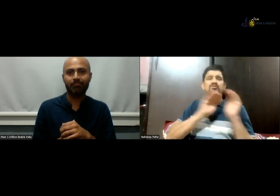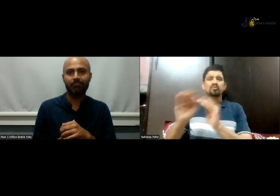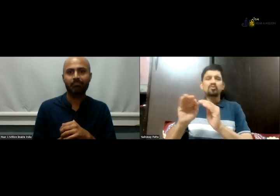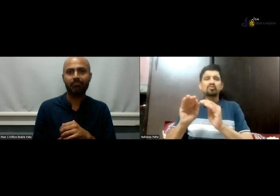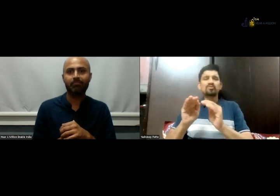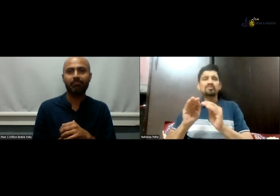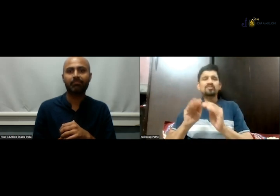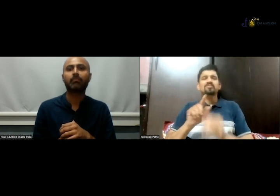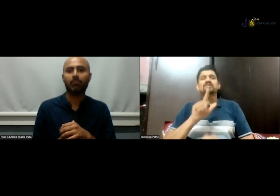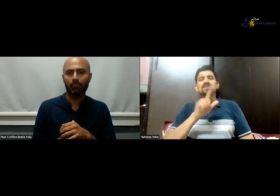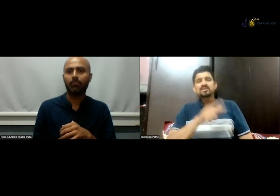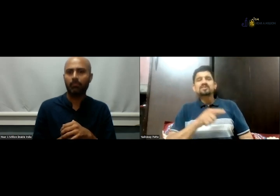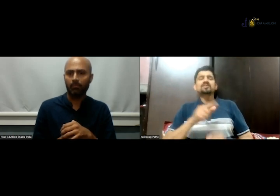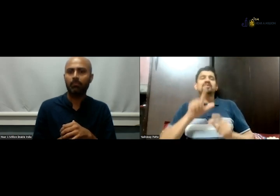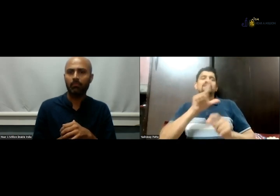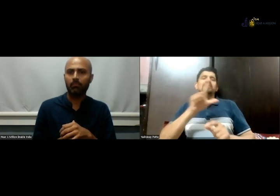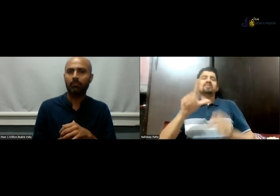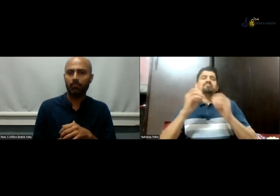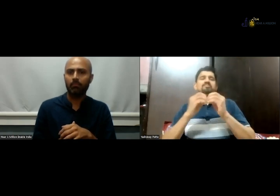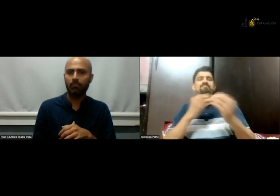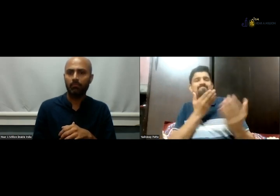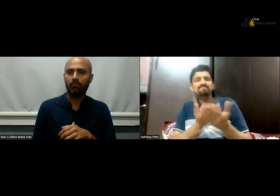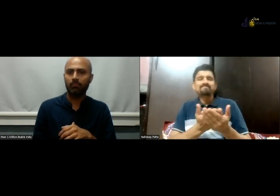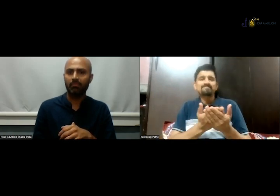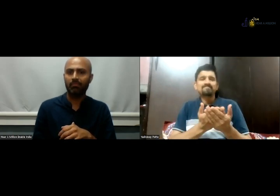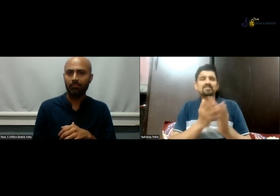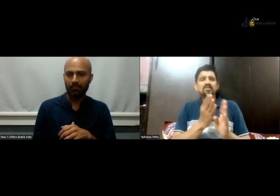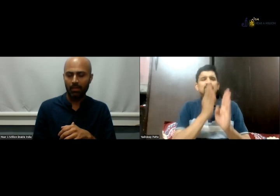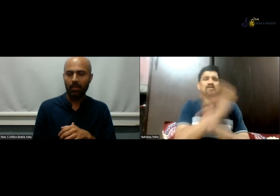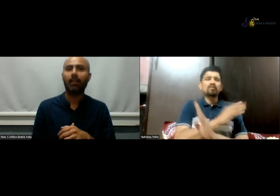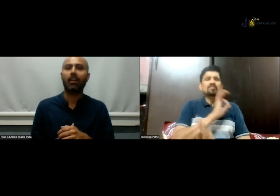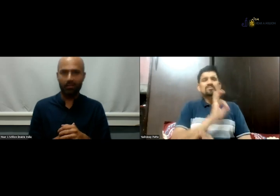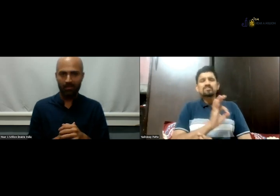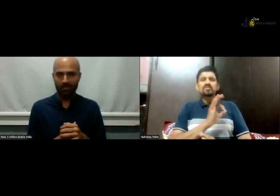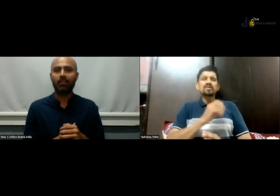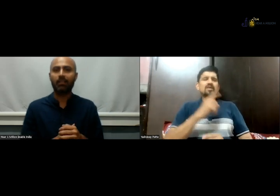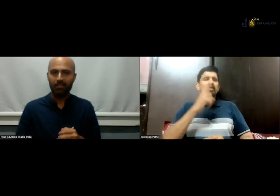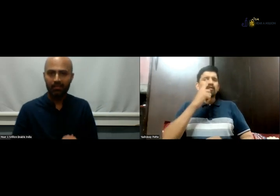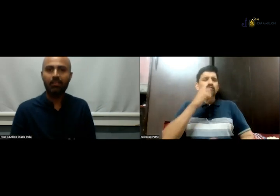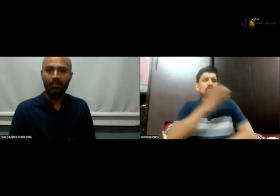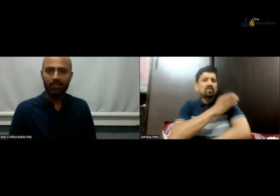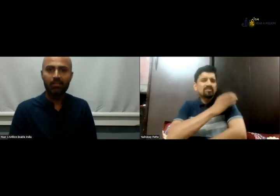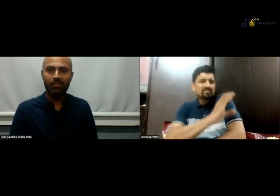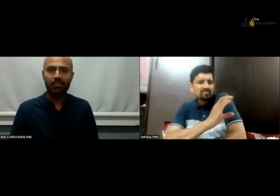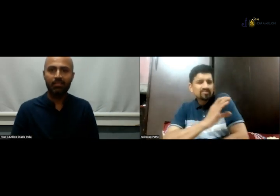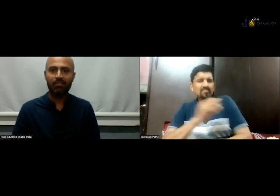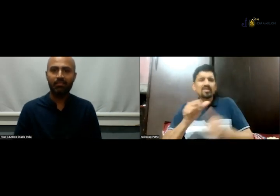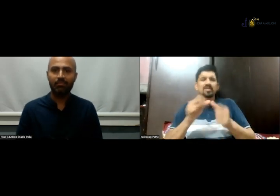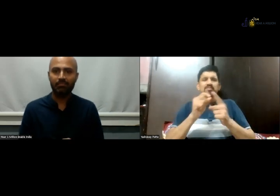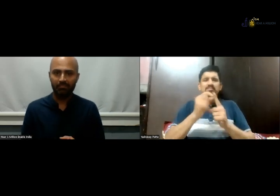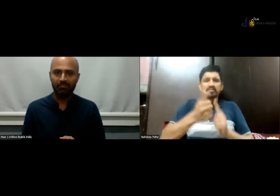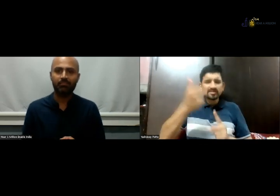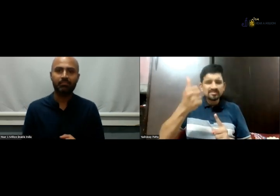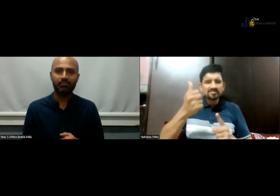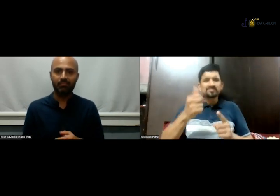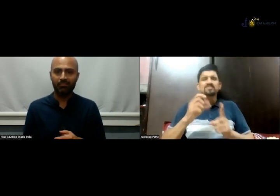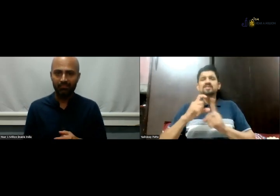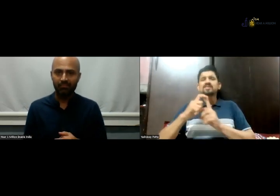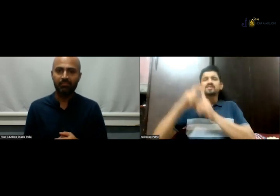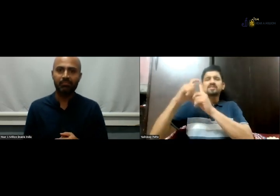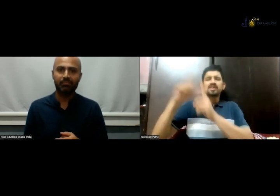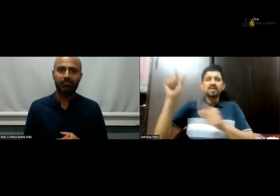society. And she saw that there are deaf people who are losing in their education. she was